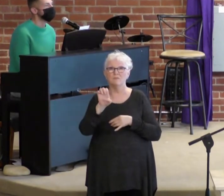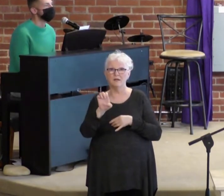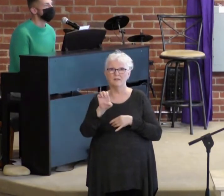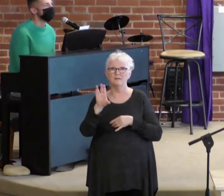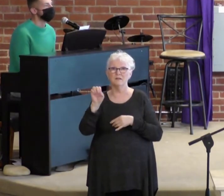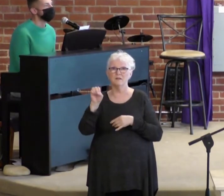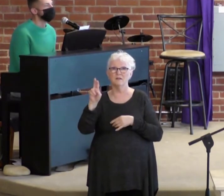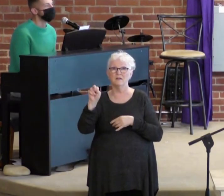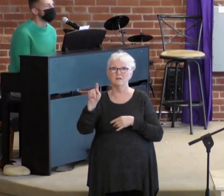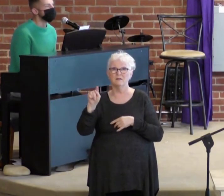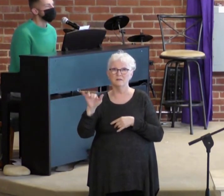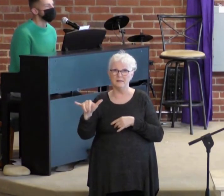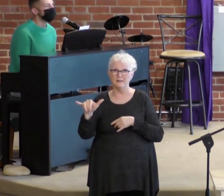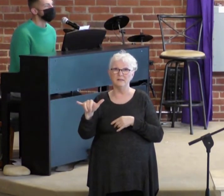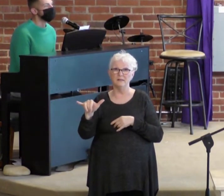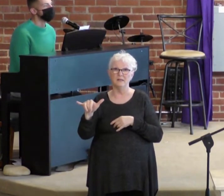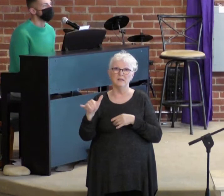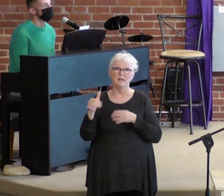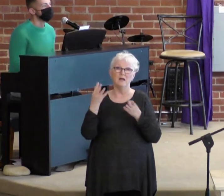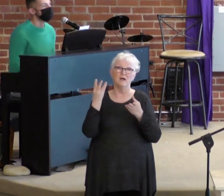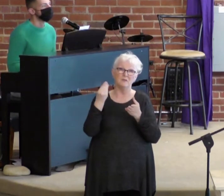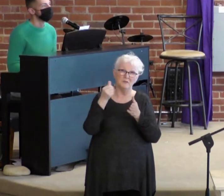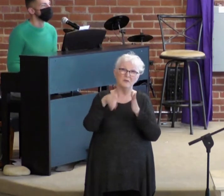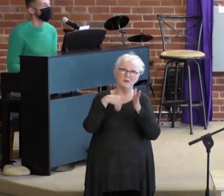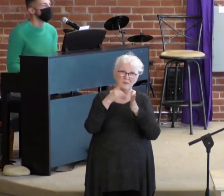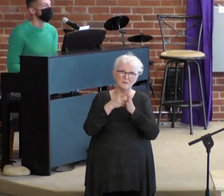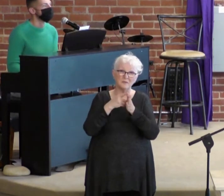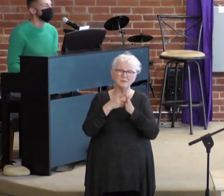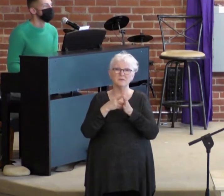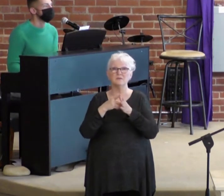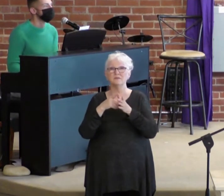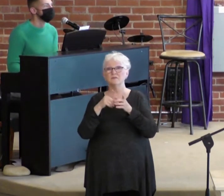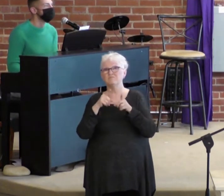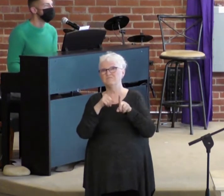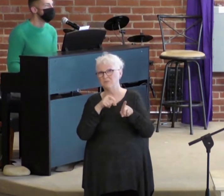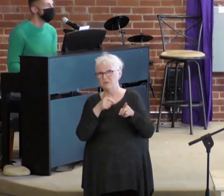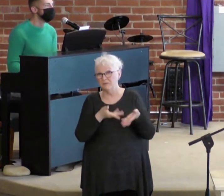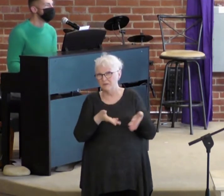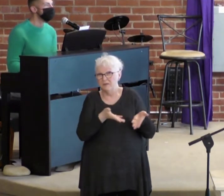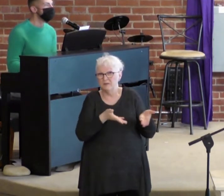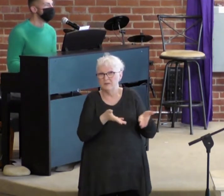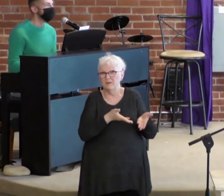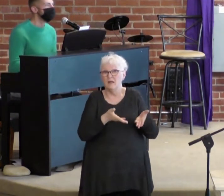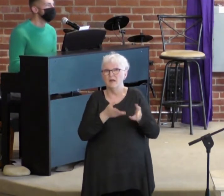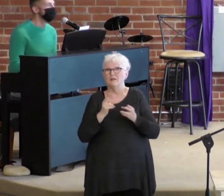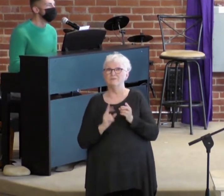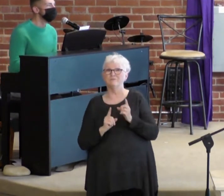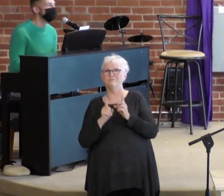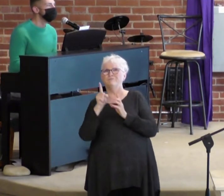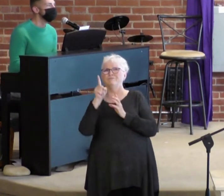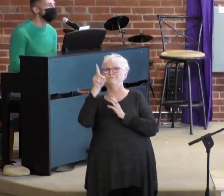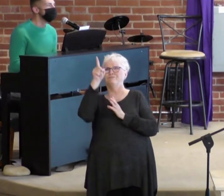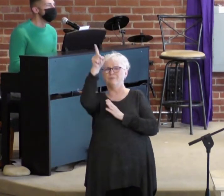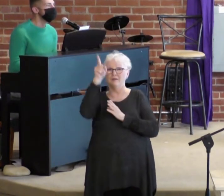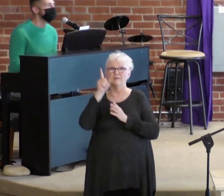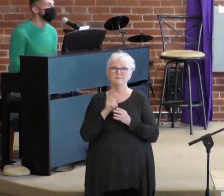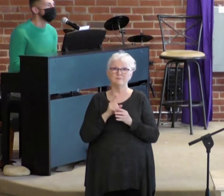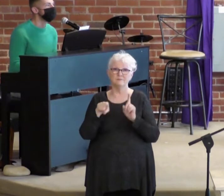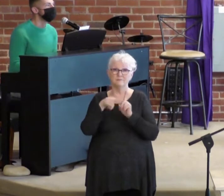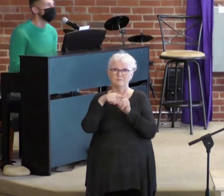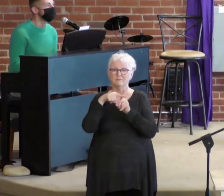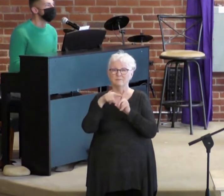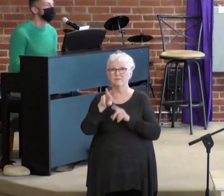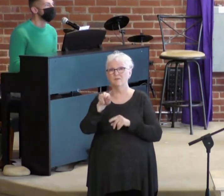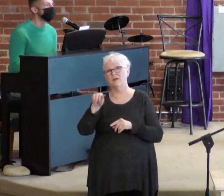here, is the highest rate in the entire state. So it's still very strong, raging in